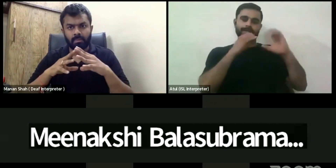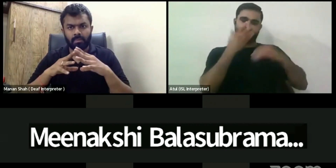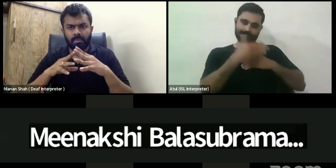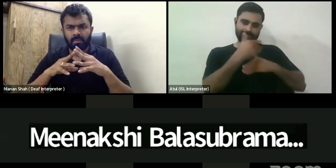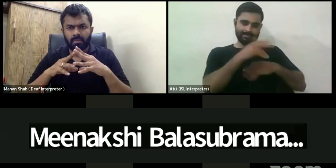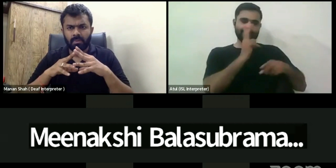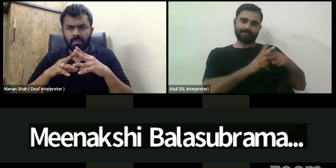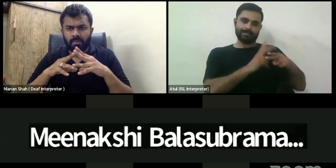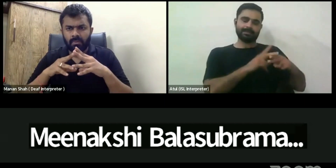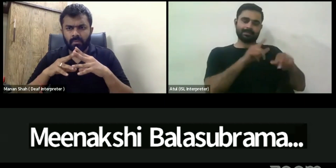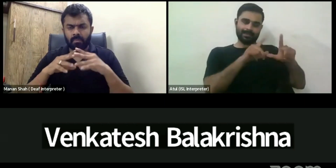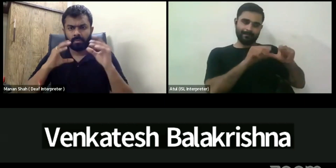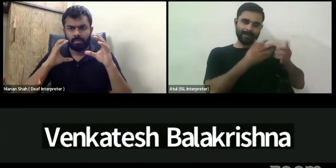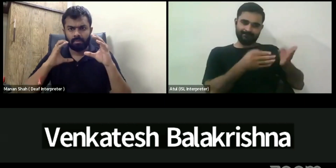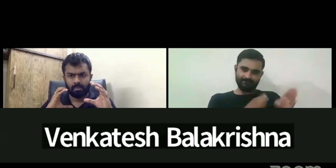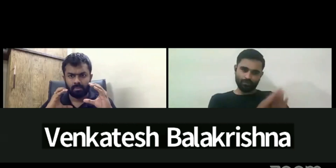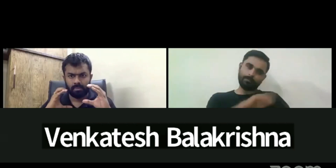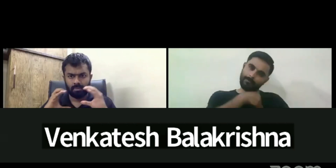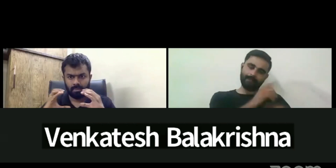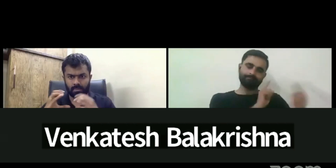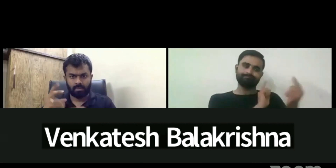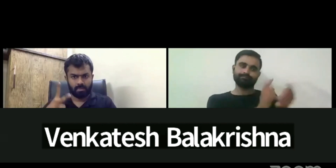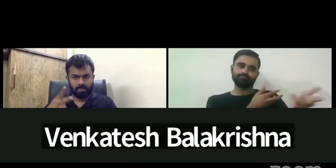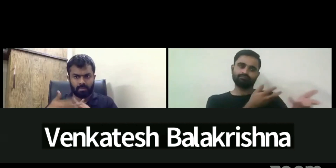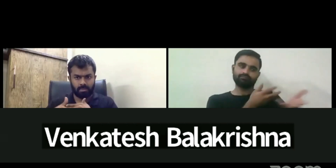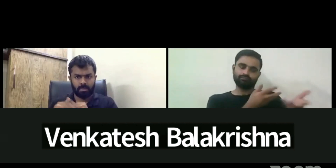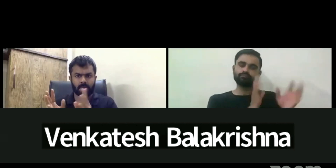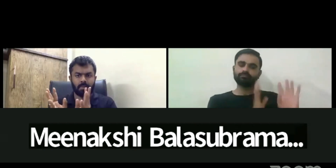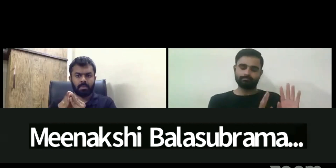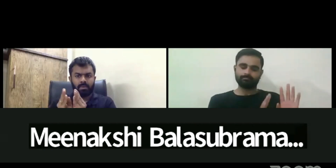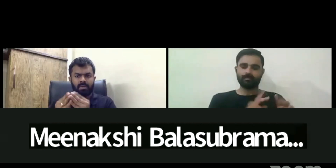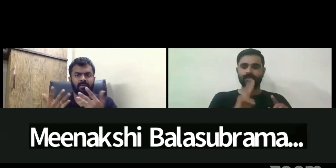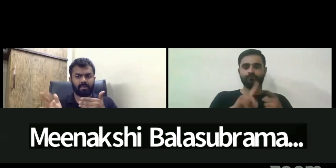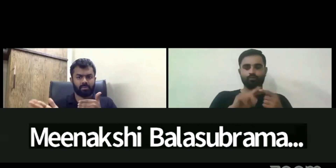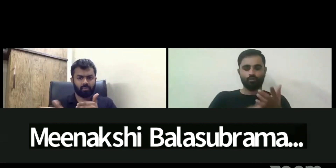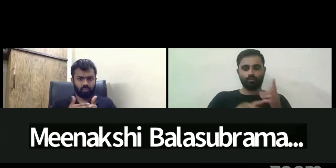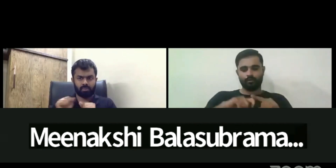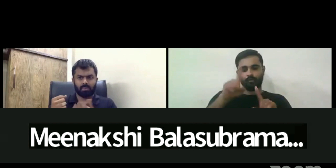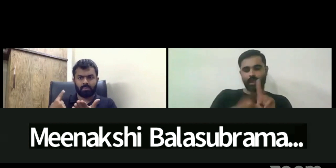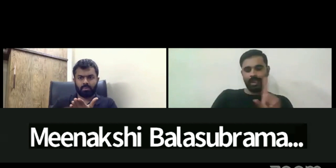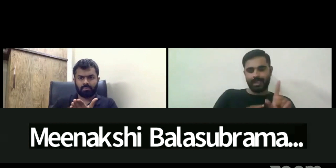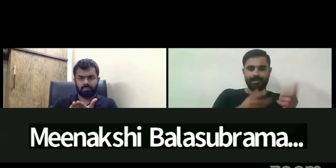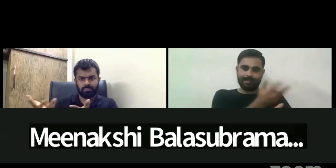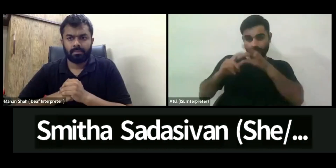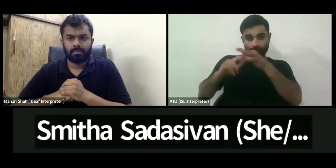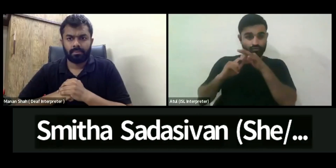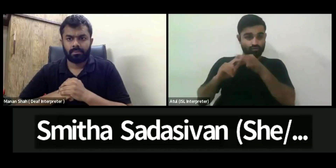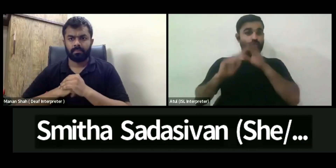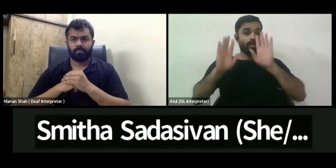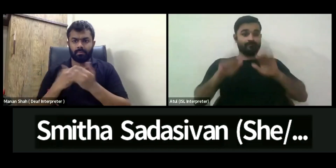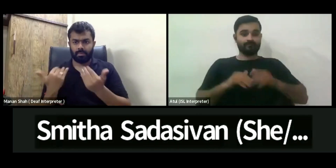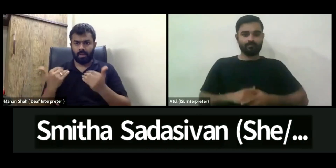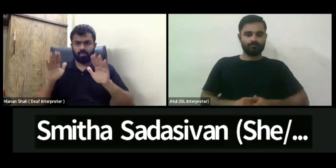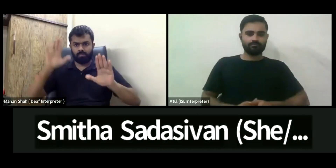even after this also. Yeah. With the panelists and with Venki, so that we can have a discussion on this. It will help. Just